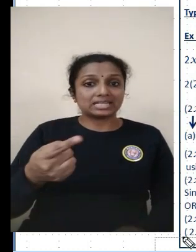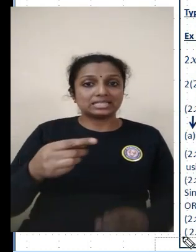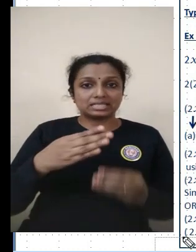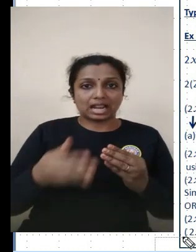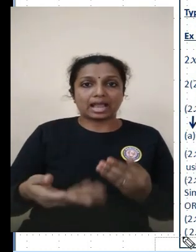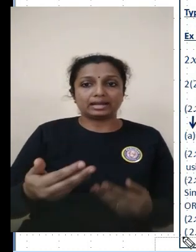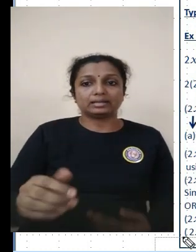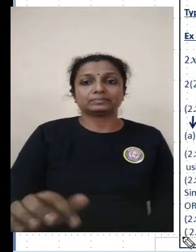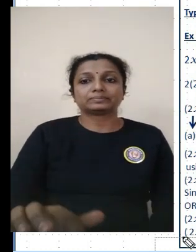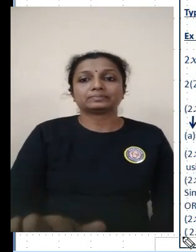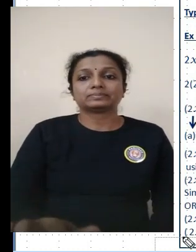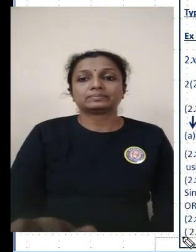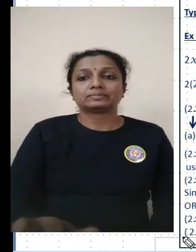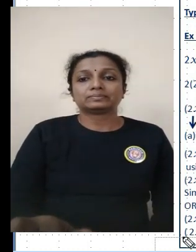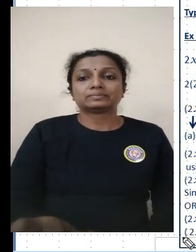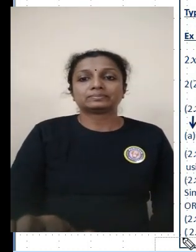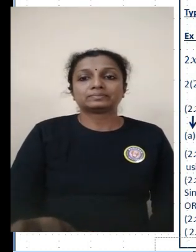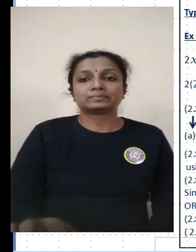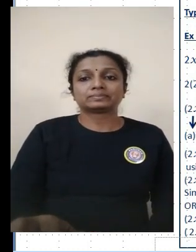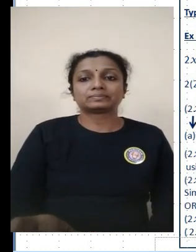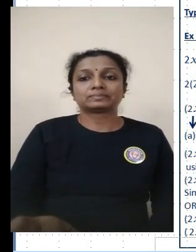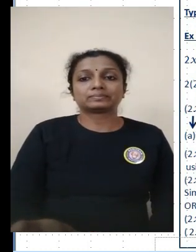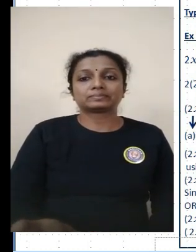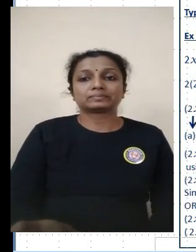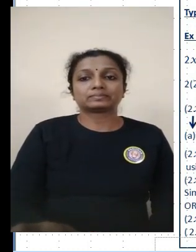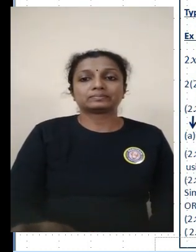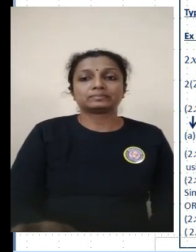then you'll be able to get it.